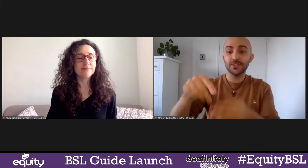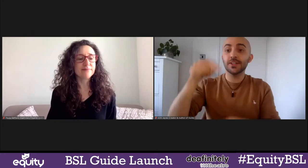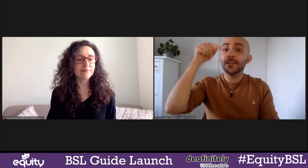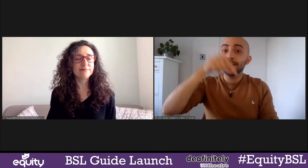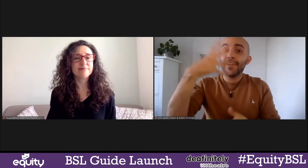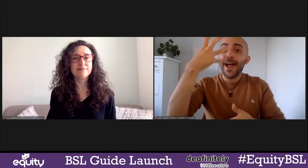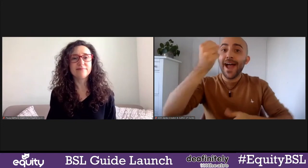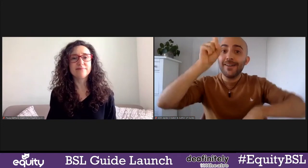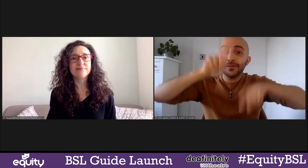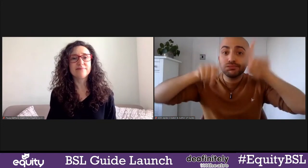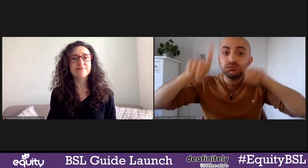www.equity.org.uk/BSL guide.